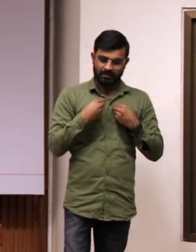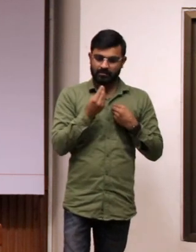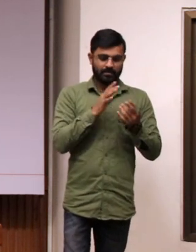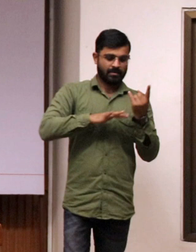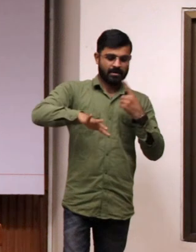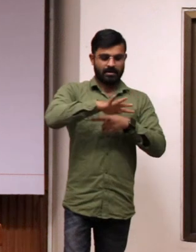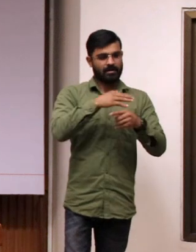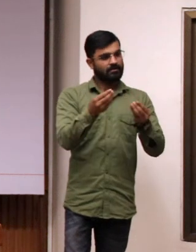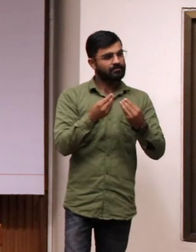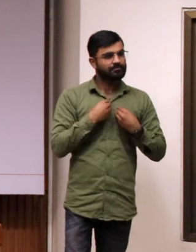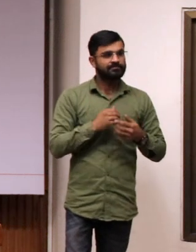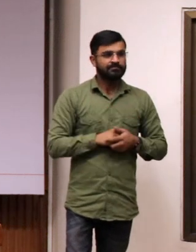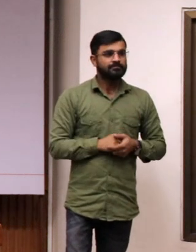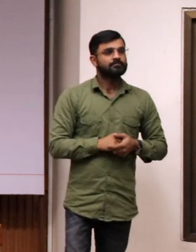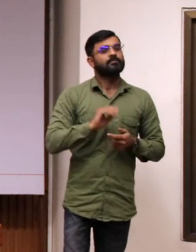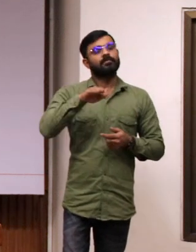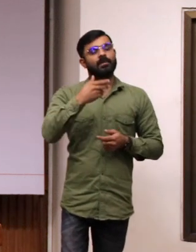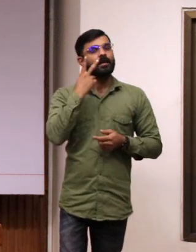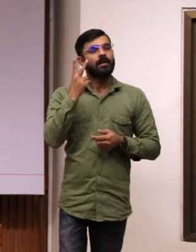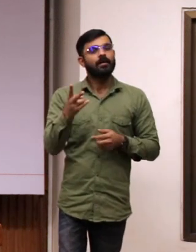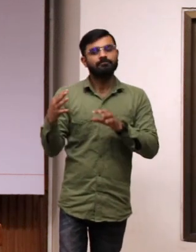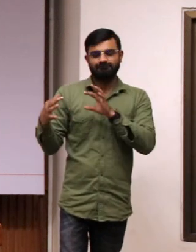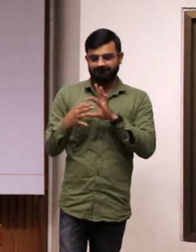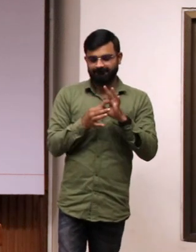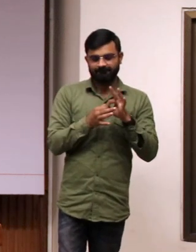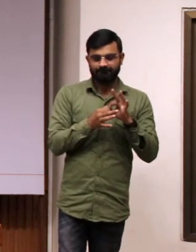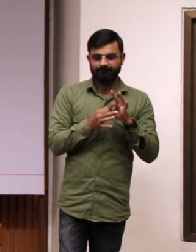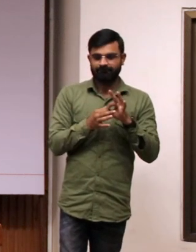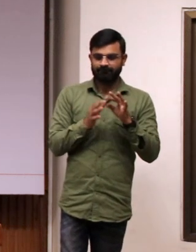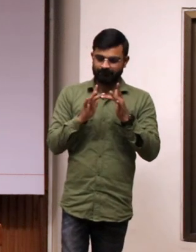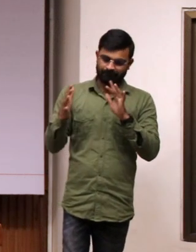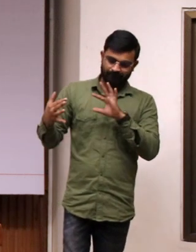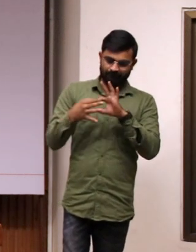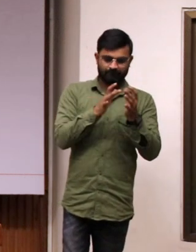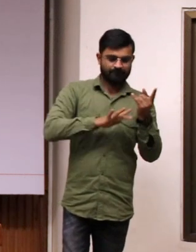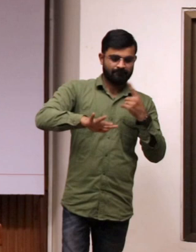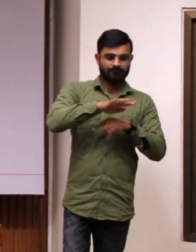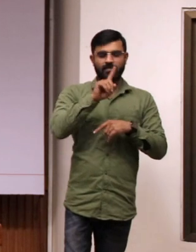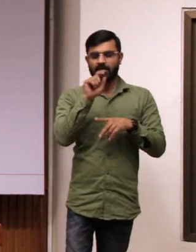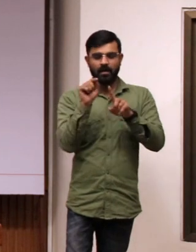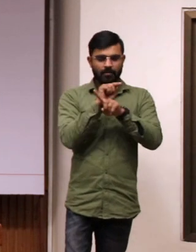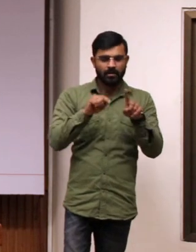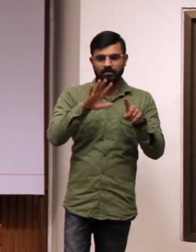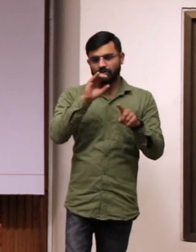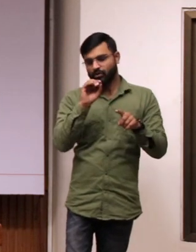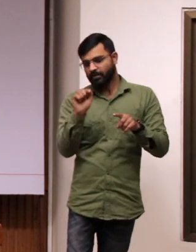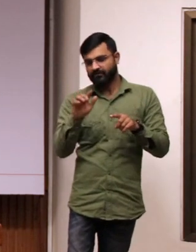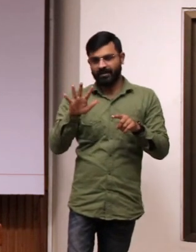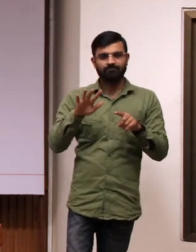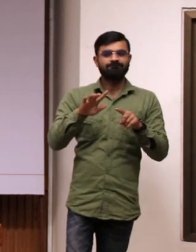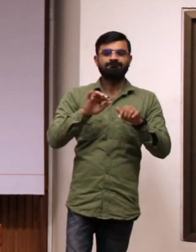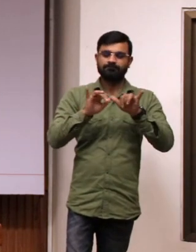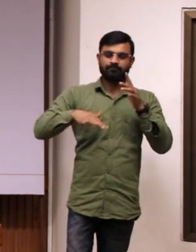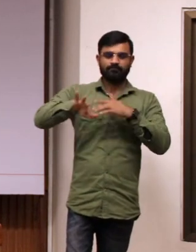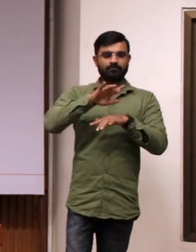area, and then you look at the density and canopy cover, canopy of that area. So 10% and 0.5 hectare